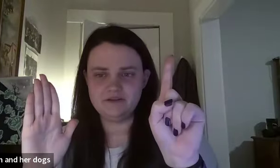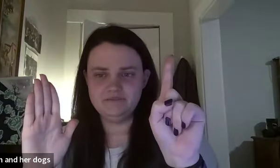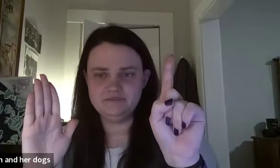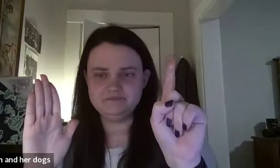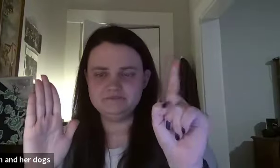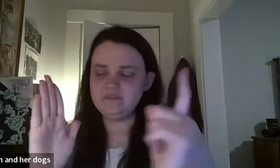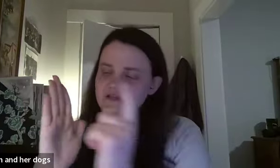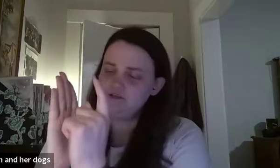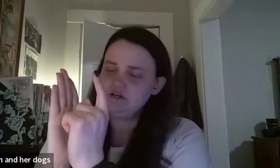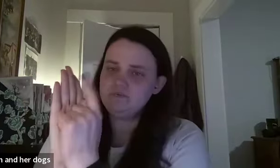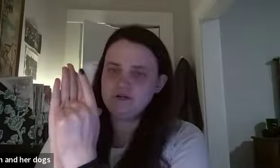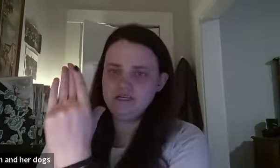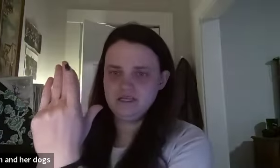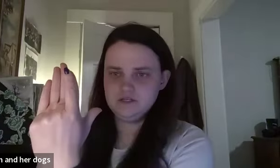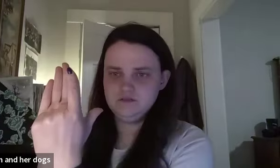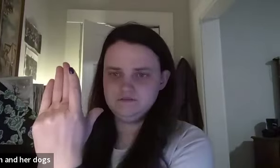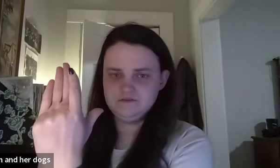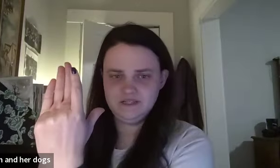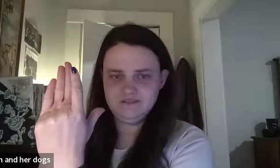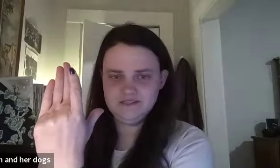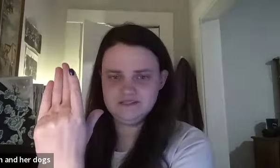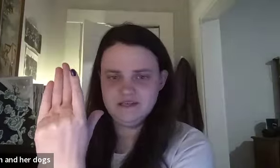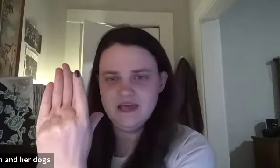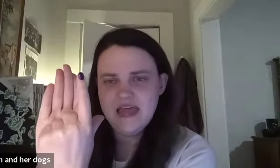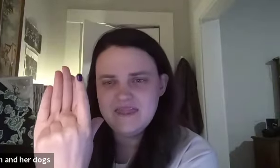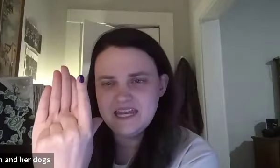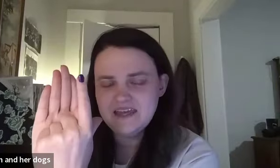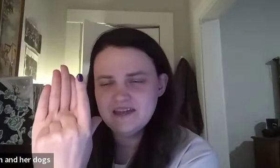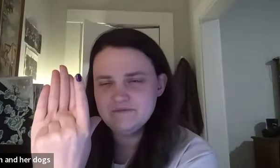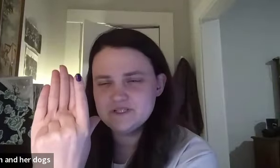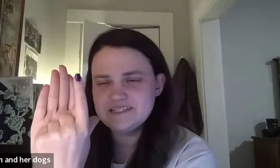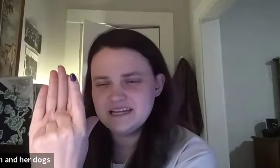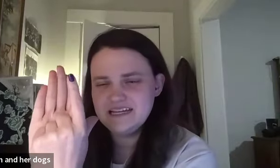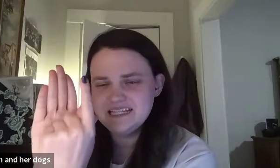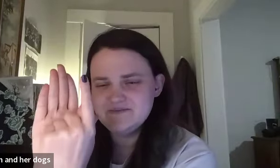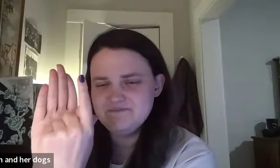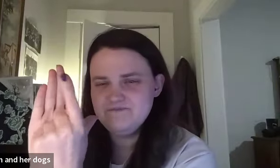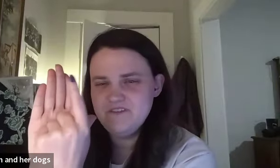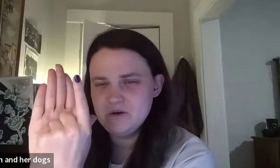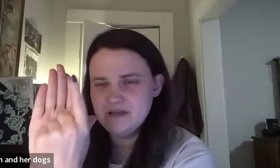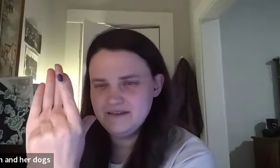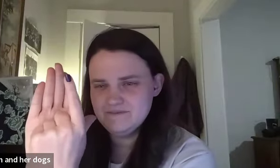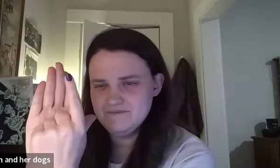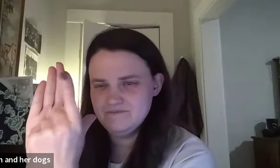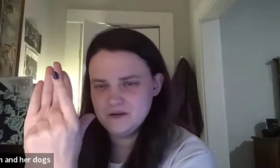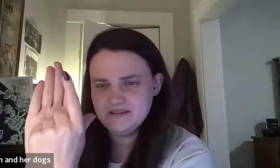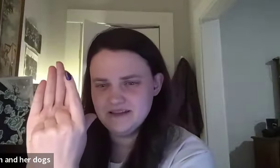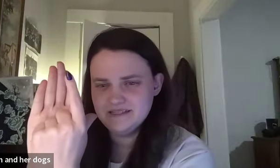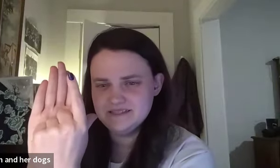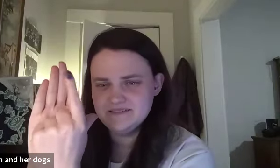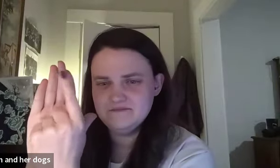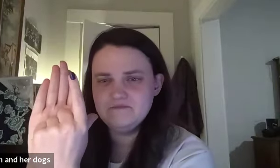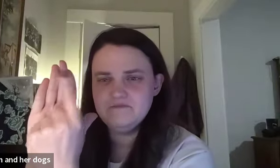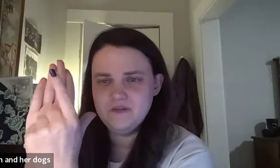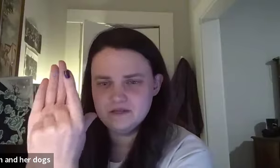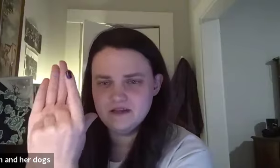finger. You're gonna put it here like this. And then for second, it's very, very light. Very